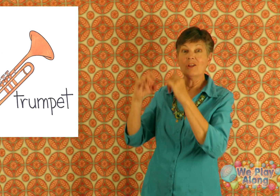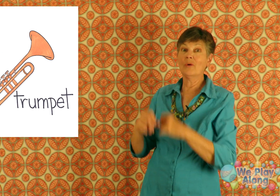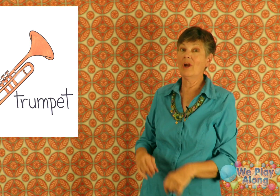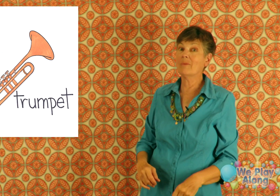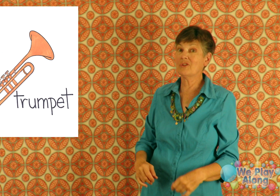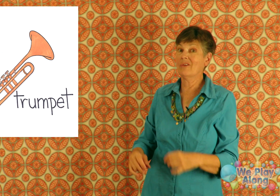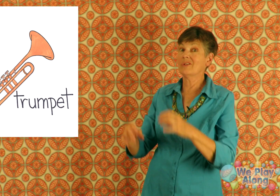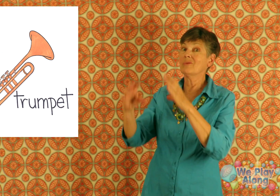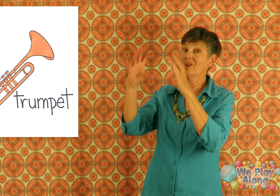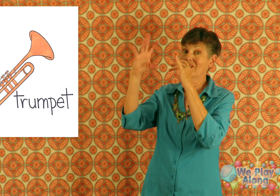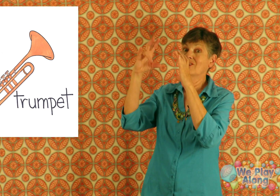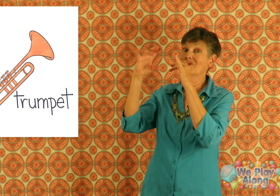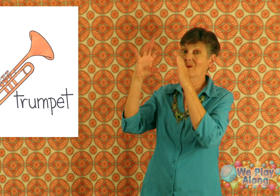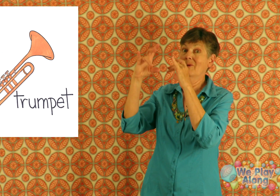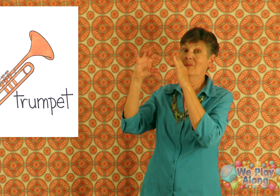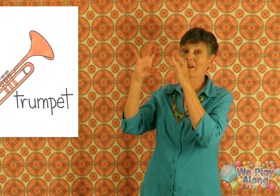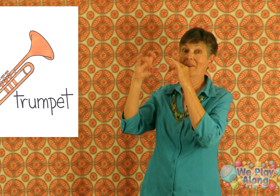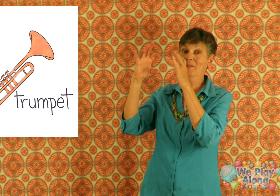Louis Armstrong was a really good trumpet player.